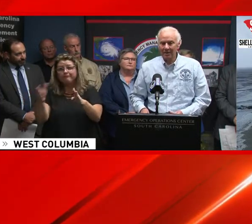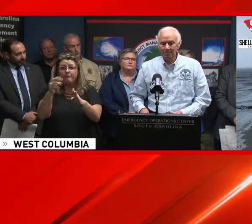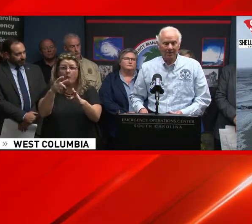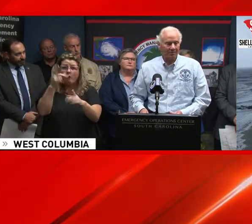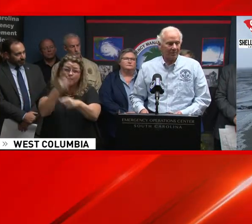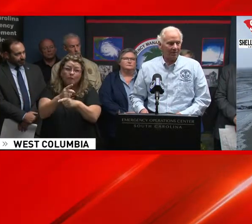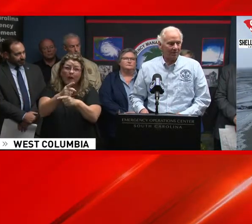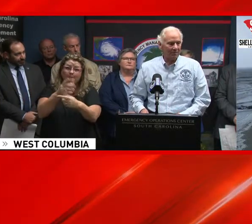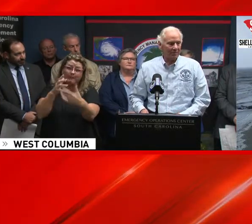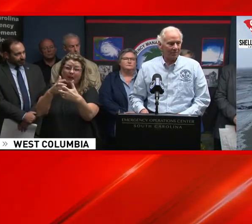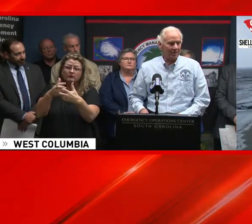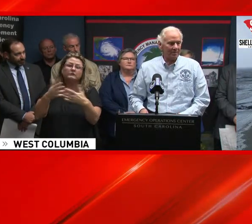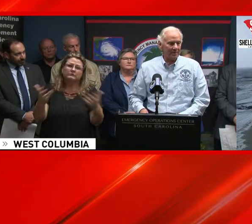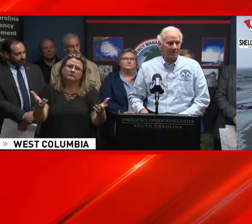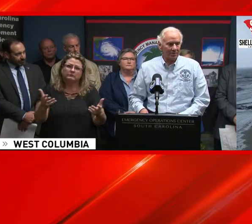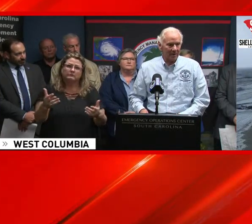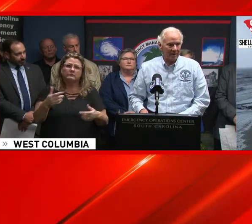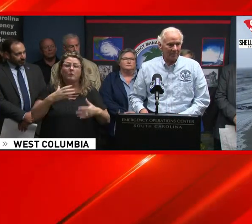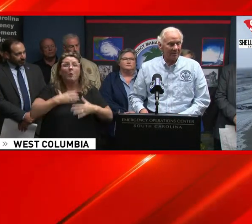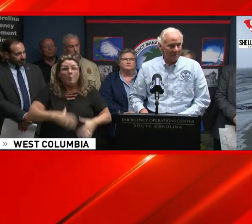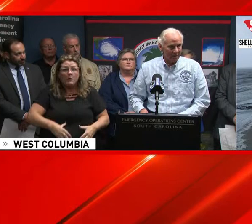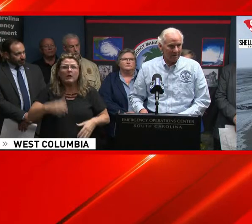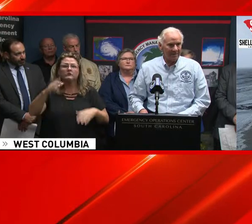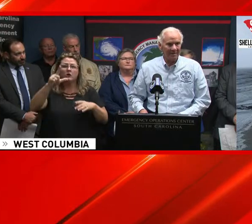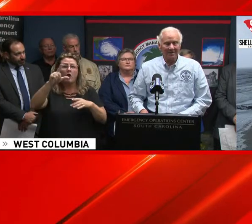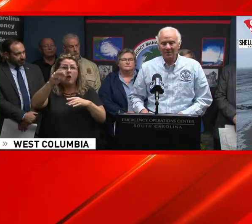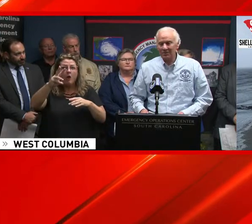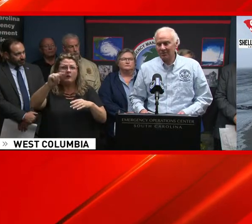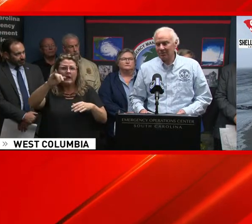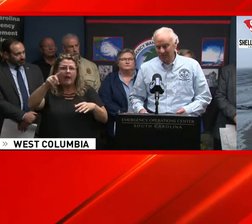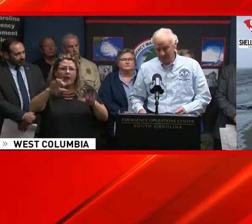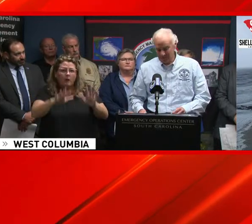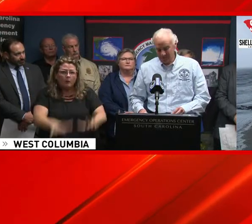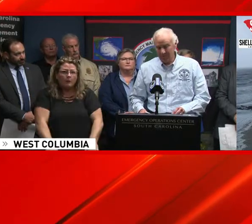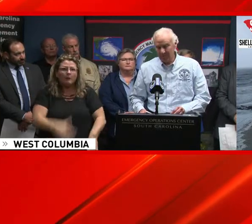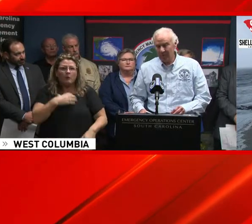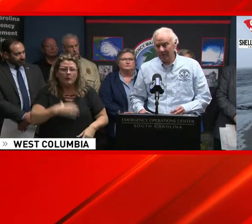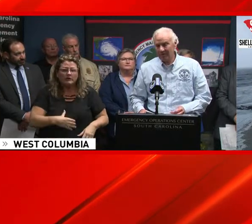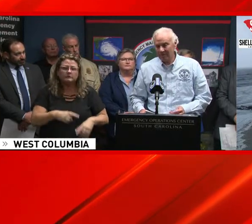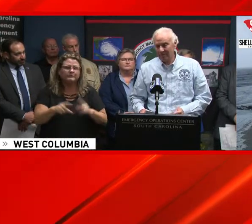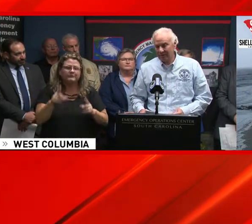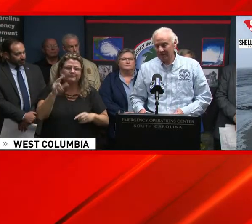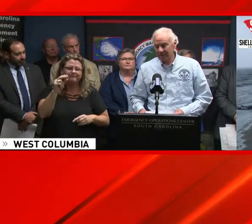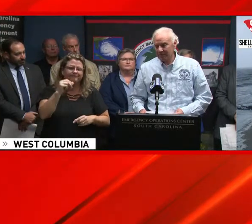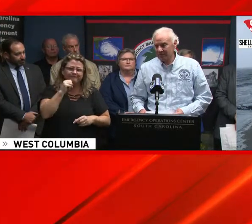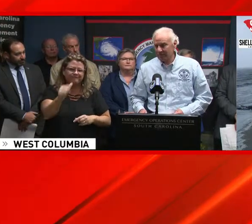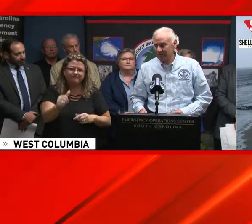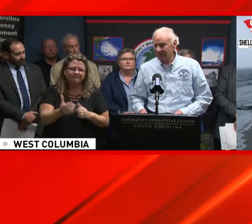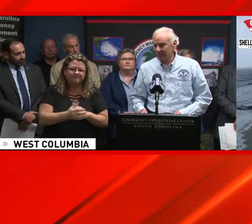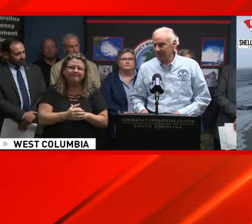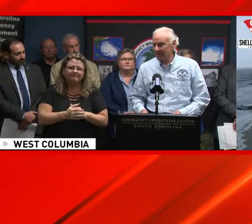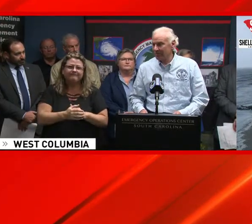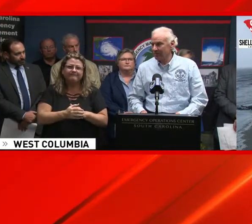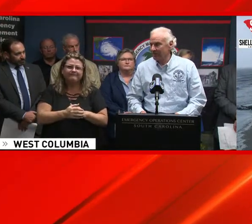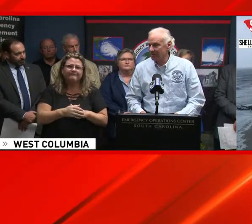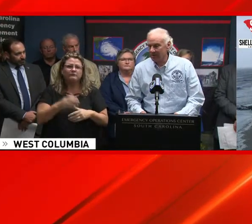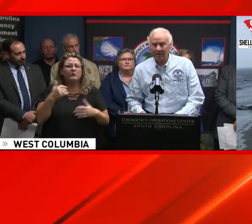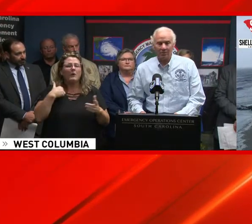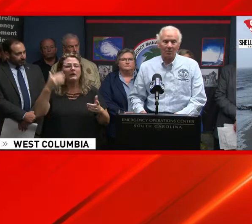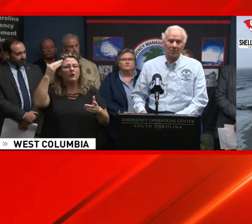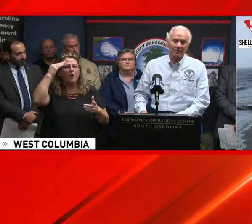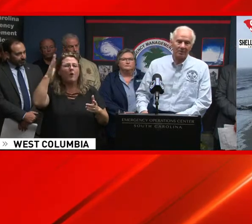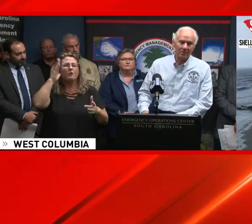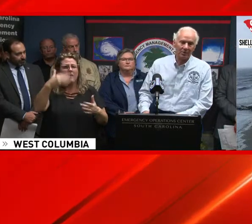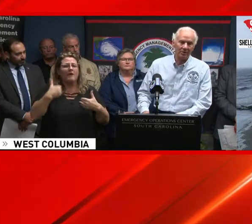be better for all if it were coming at low tide, but it's not. So that gives us reason to know that we're going to have a